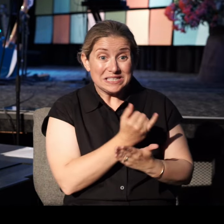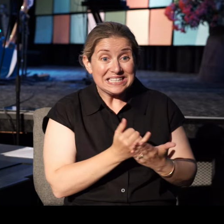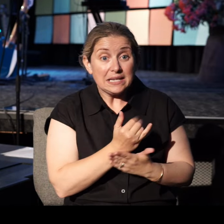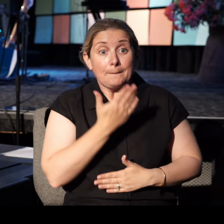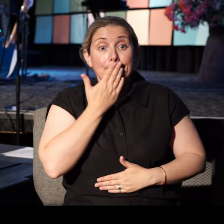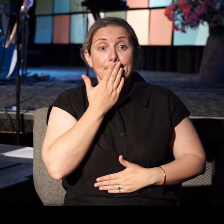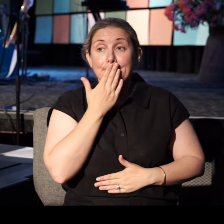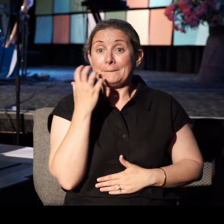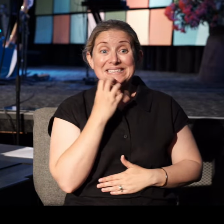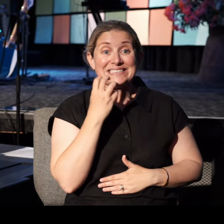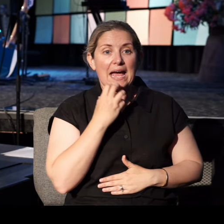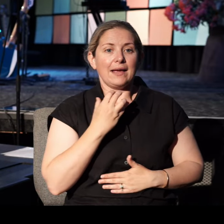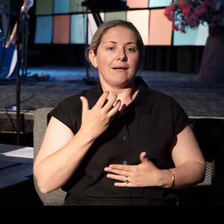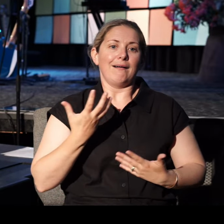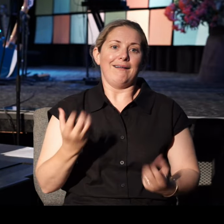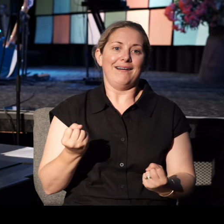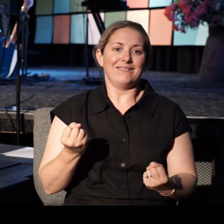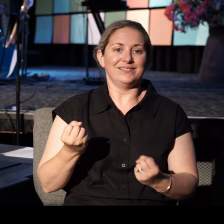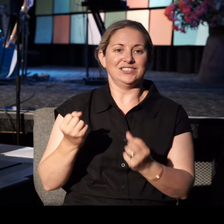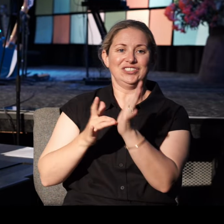can bring